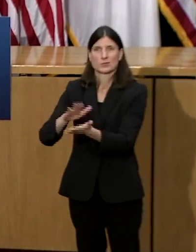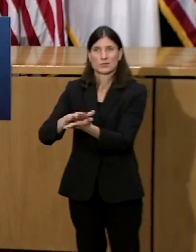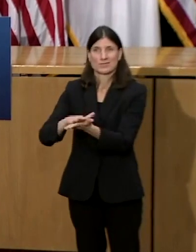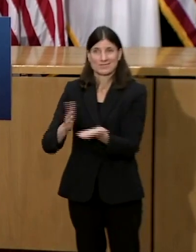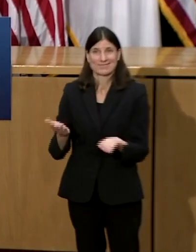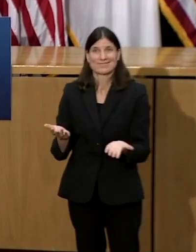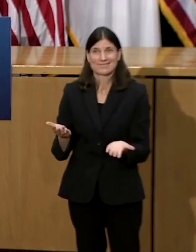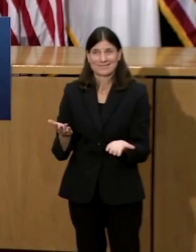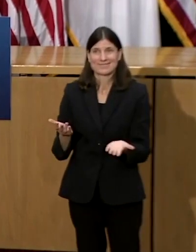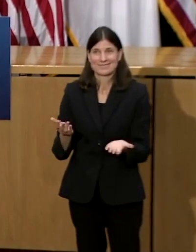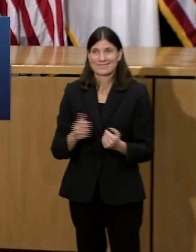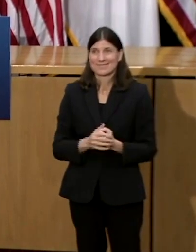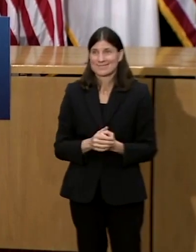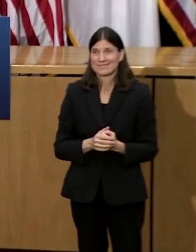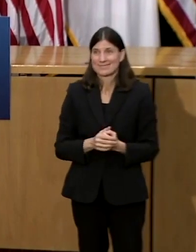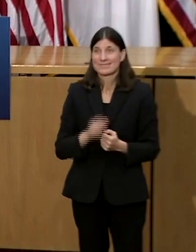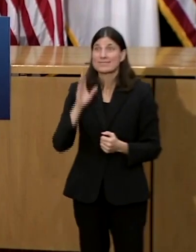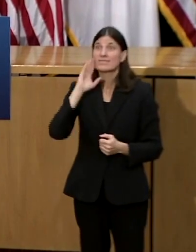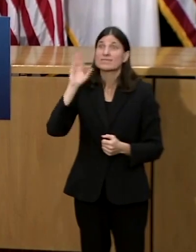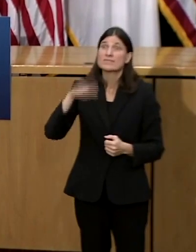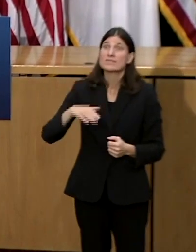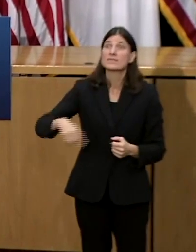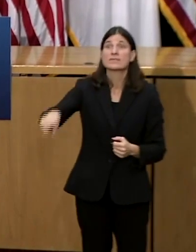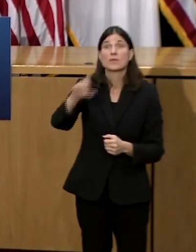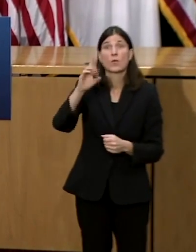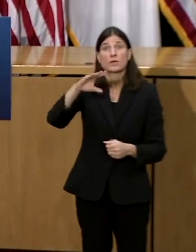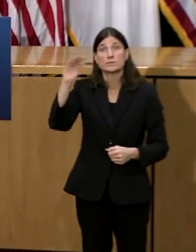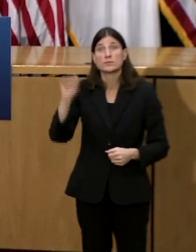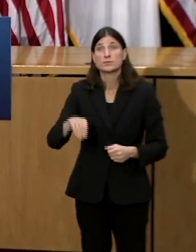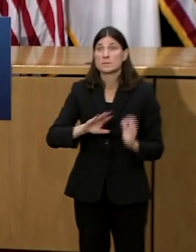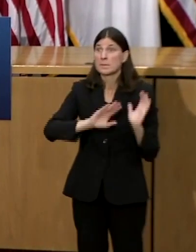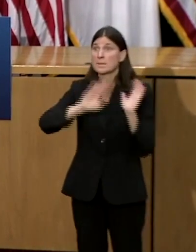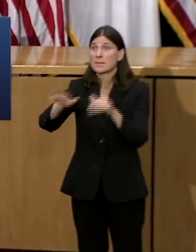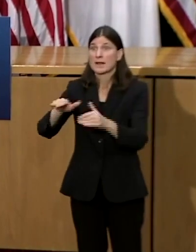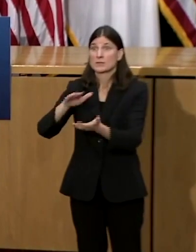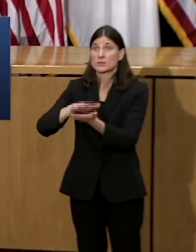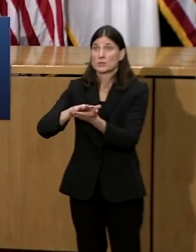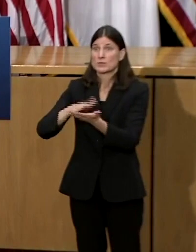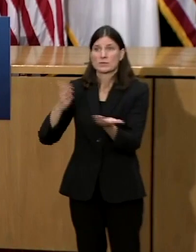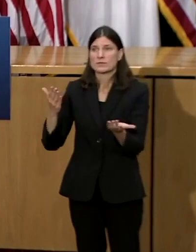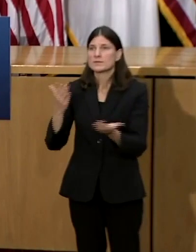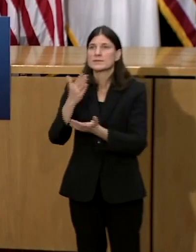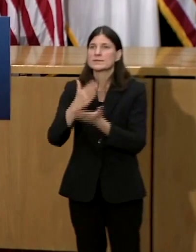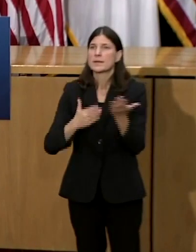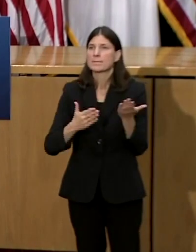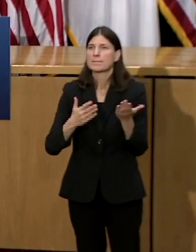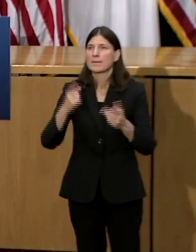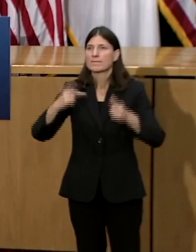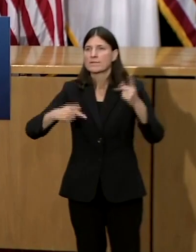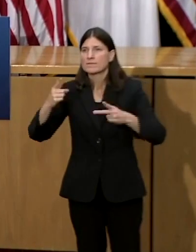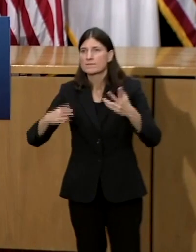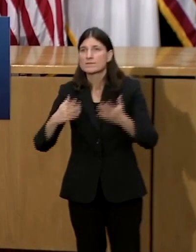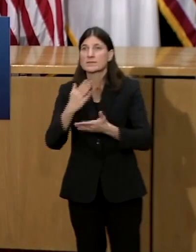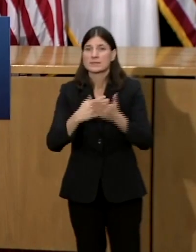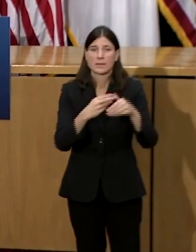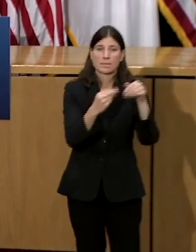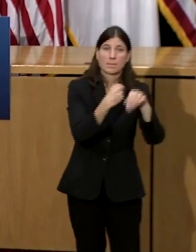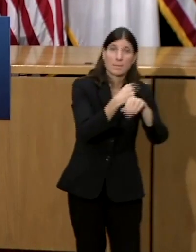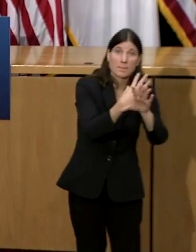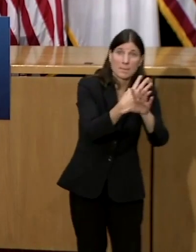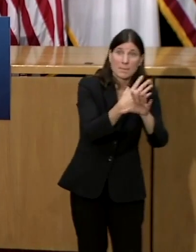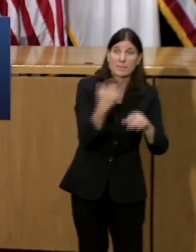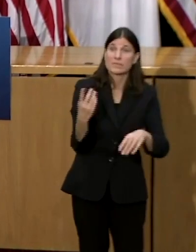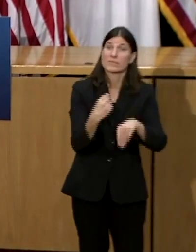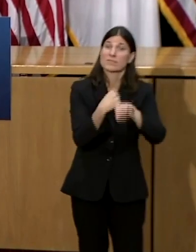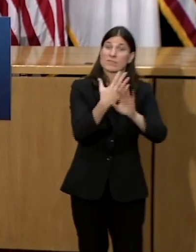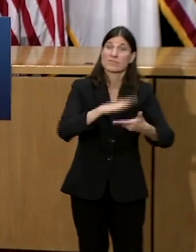in-person instruction. We also know the harmful effects of children not being in school. Despite facing challenges, school leaders who are